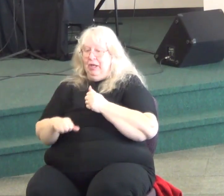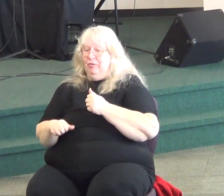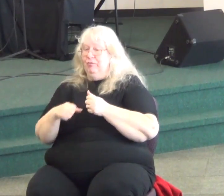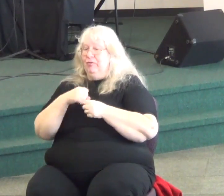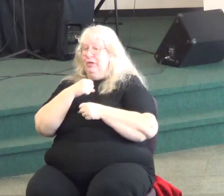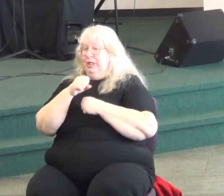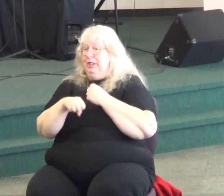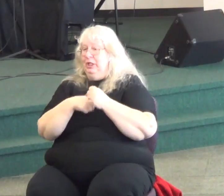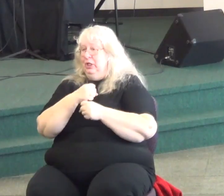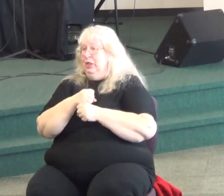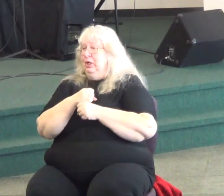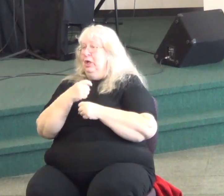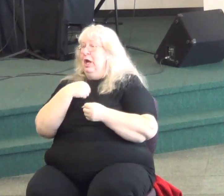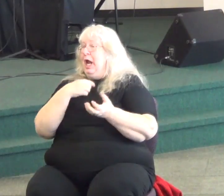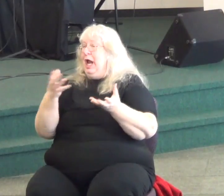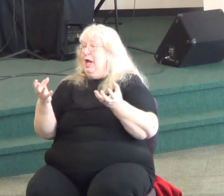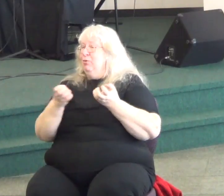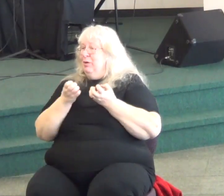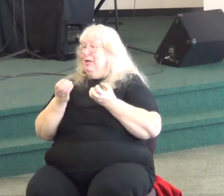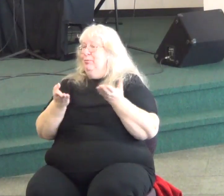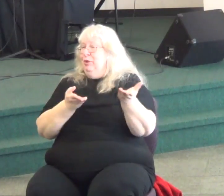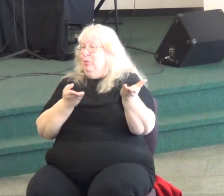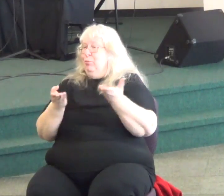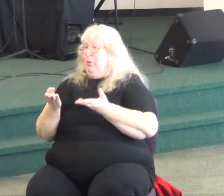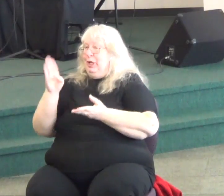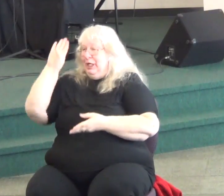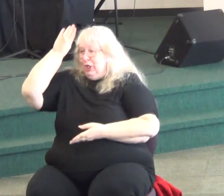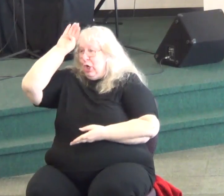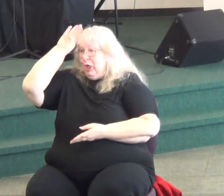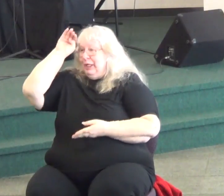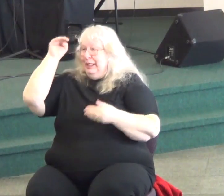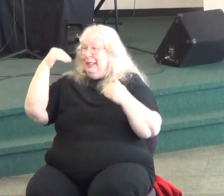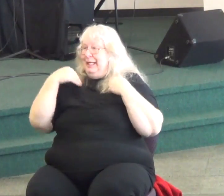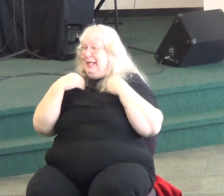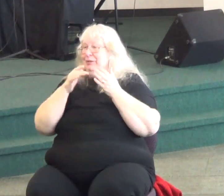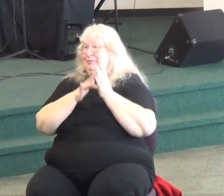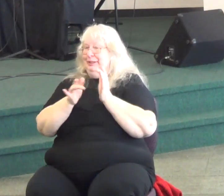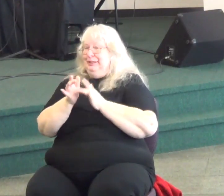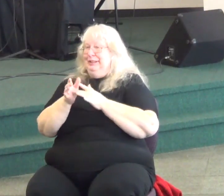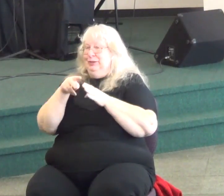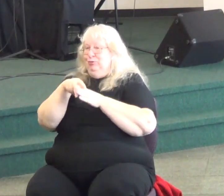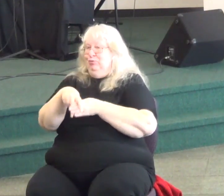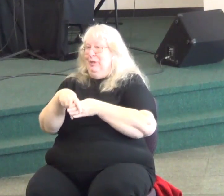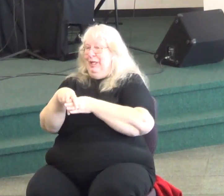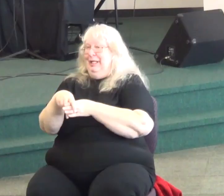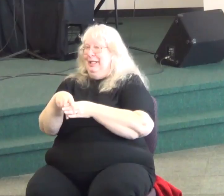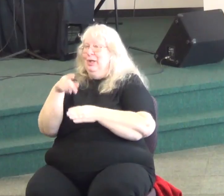Jesus right in this place. And all we do is talk about it. Next year, we got to make it happen.